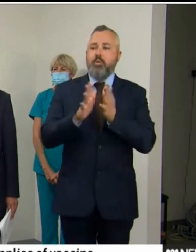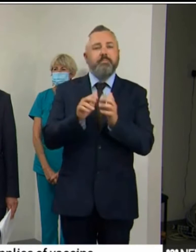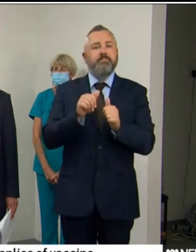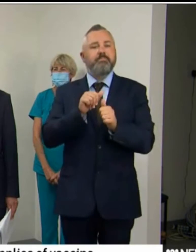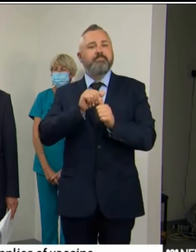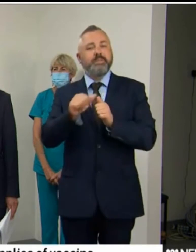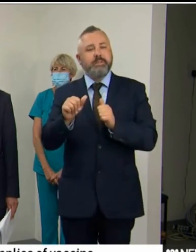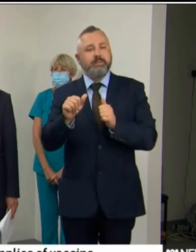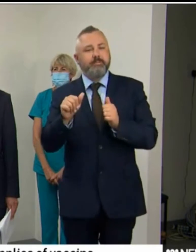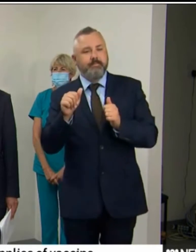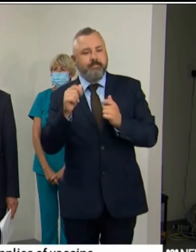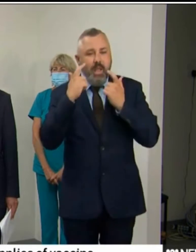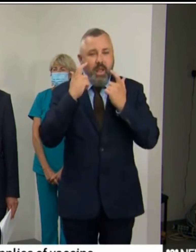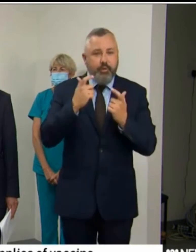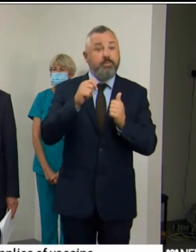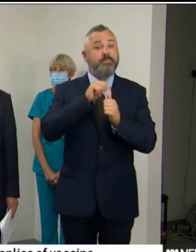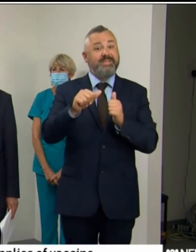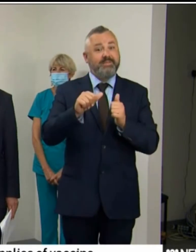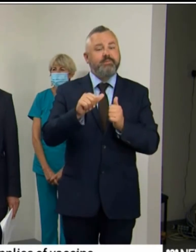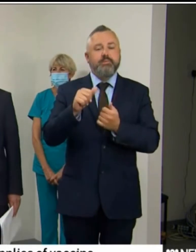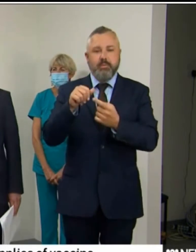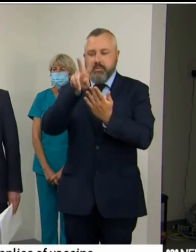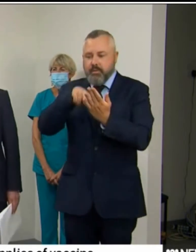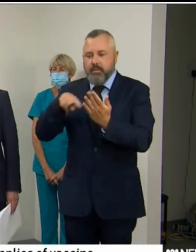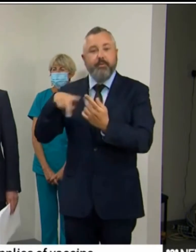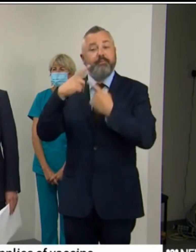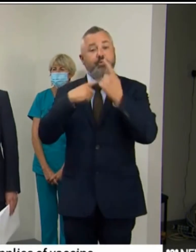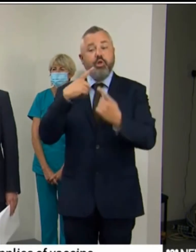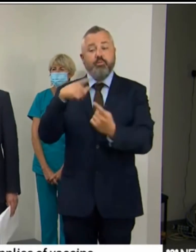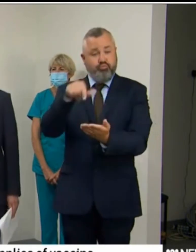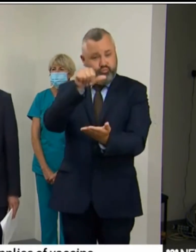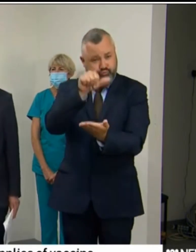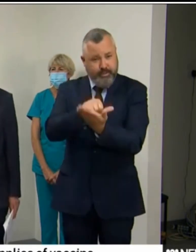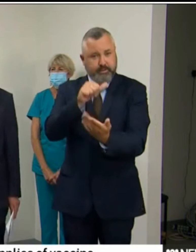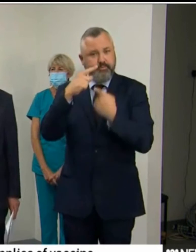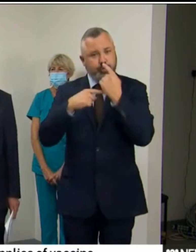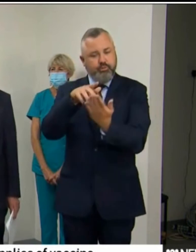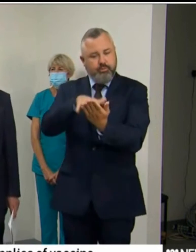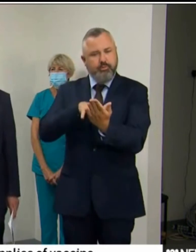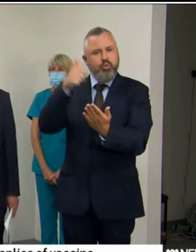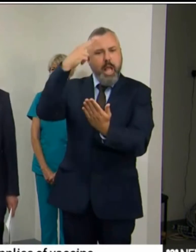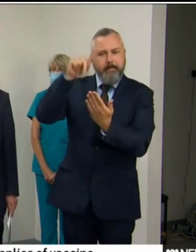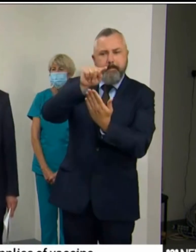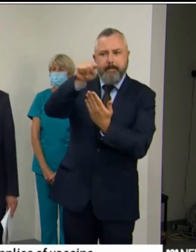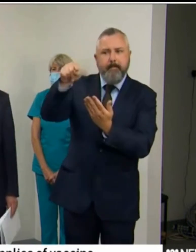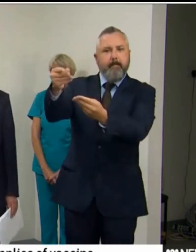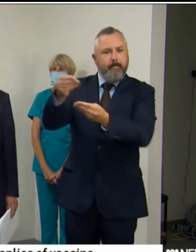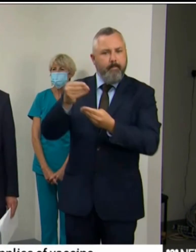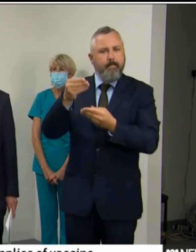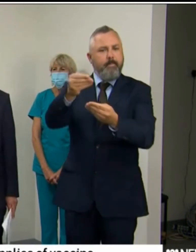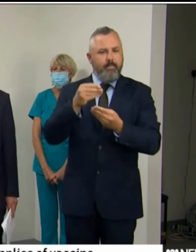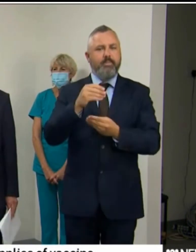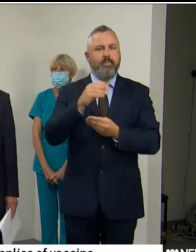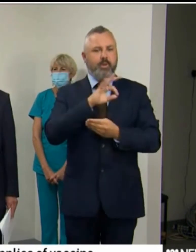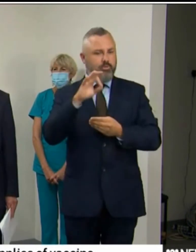getting advice from credentialed sources. And I think one of the things that could be happening here is many women who are trying